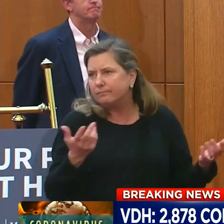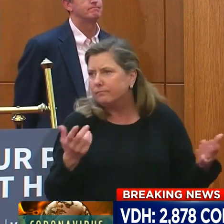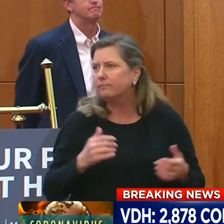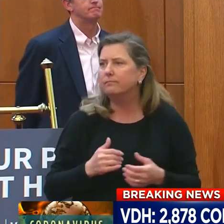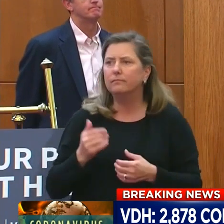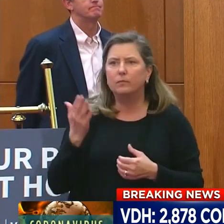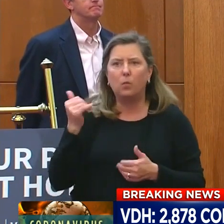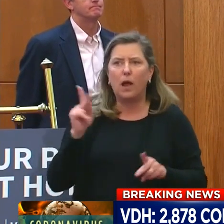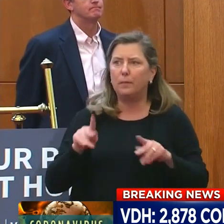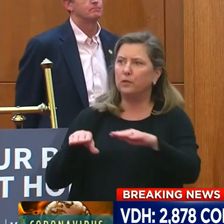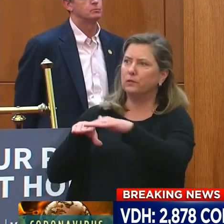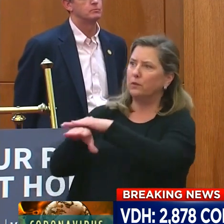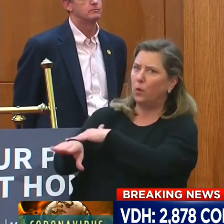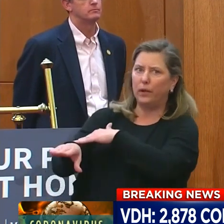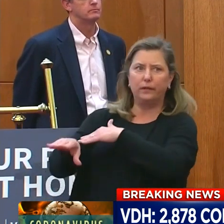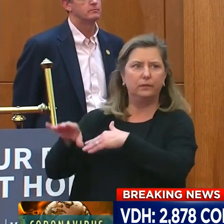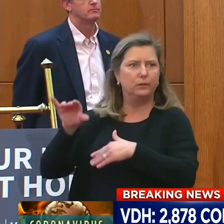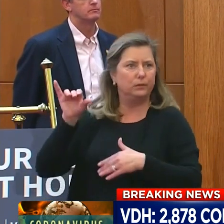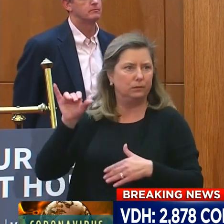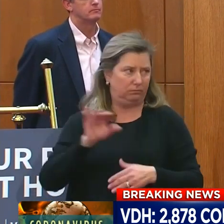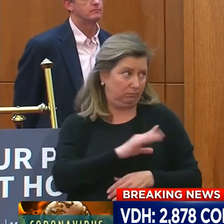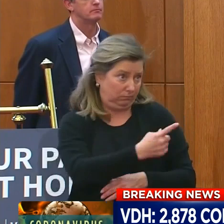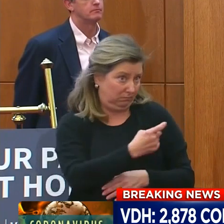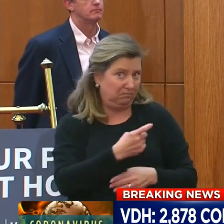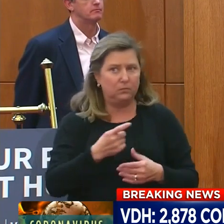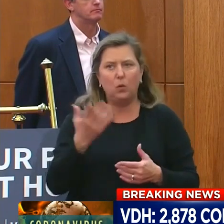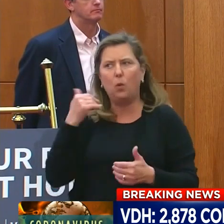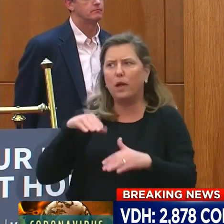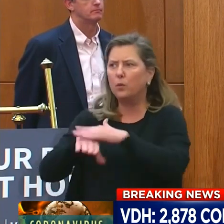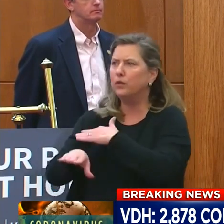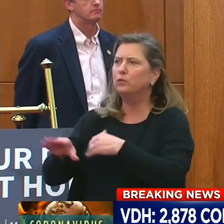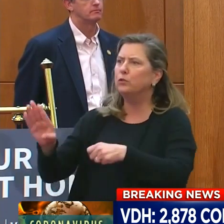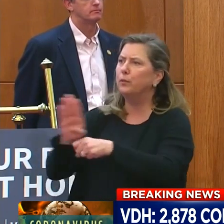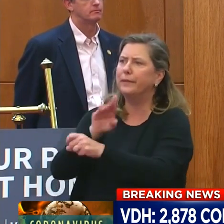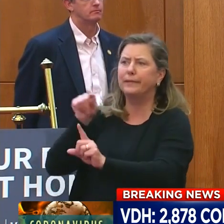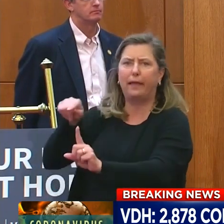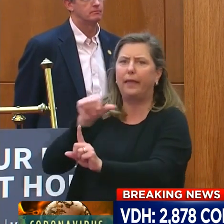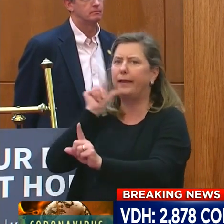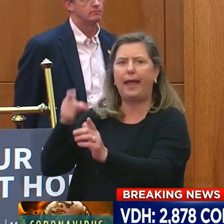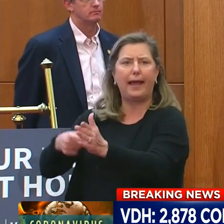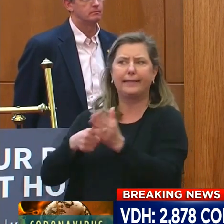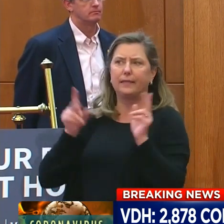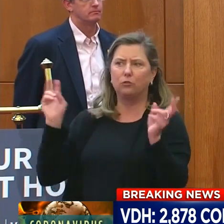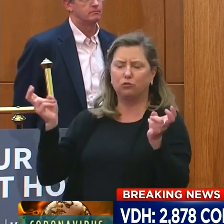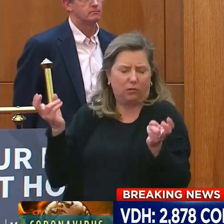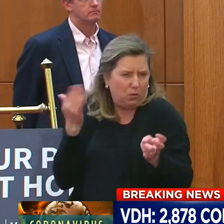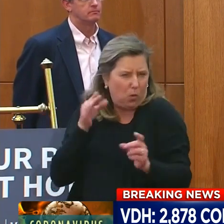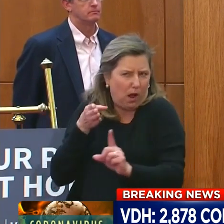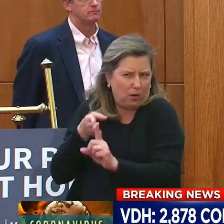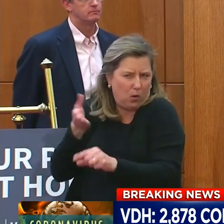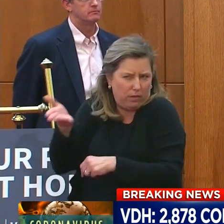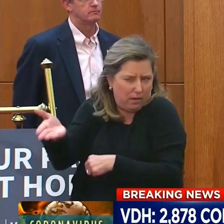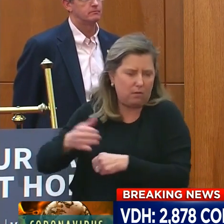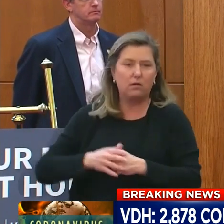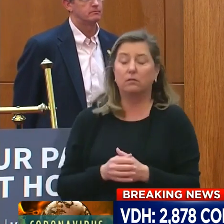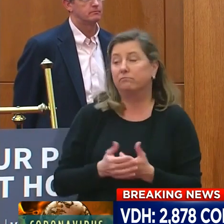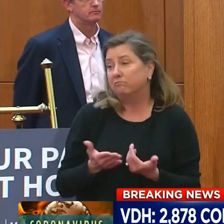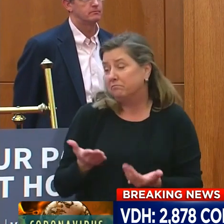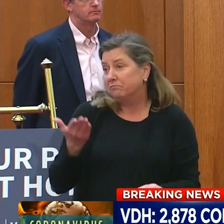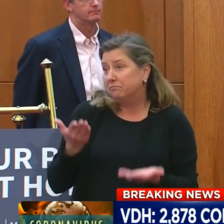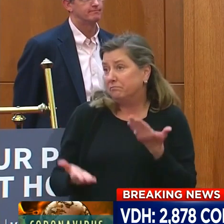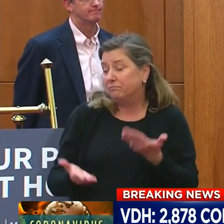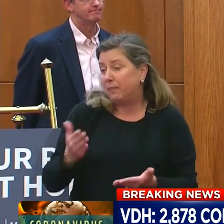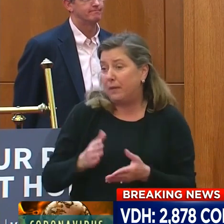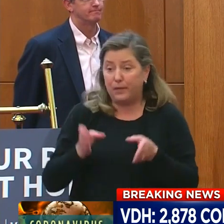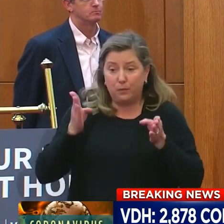would someone go to your question, a non-essential business? For example, someone